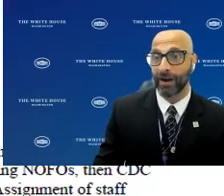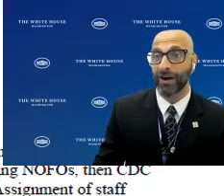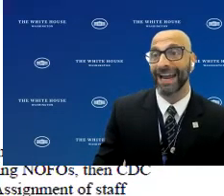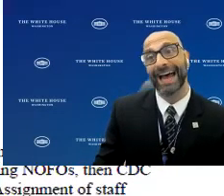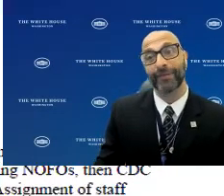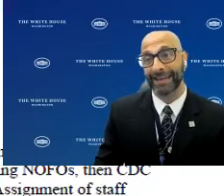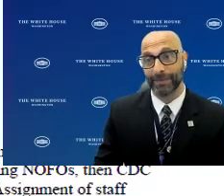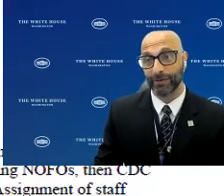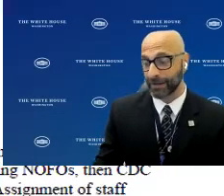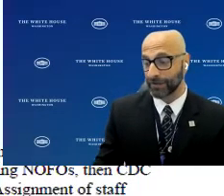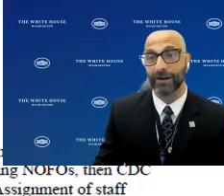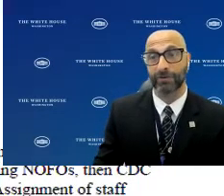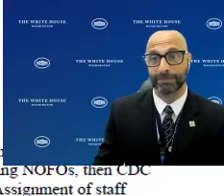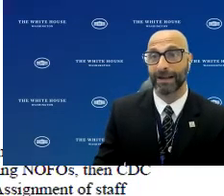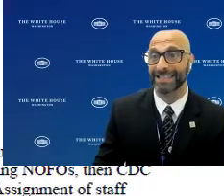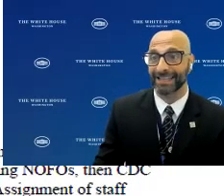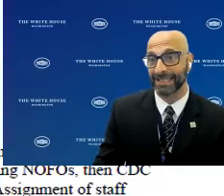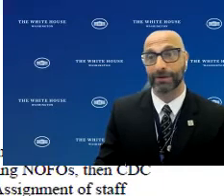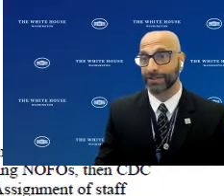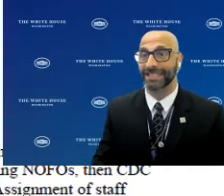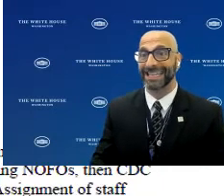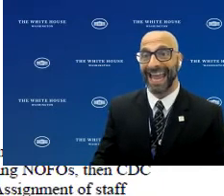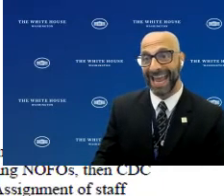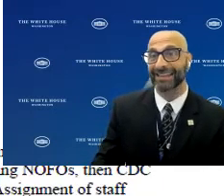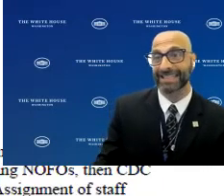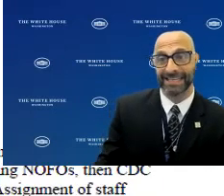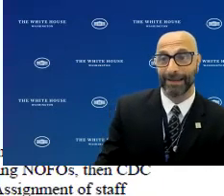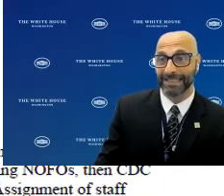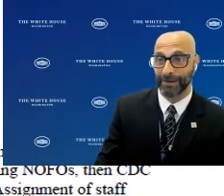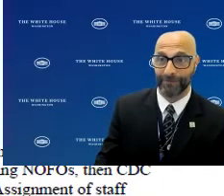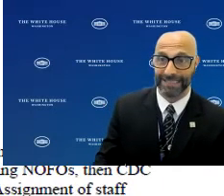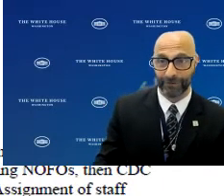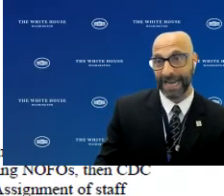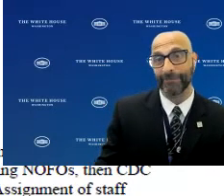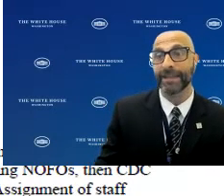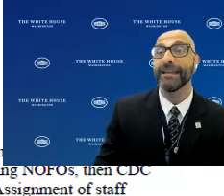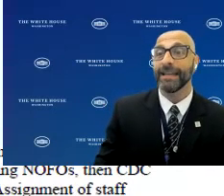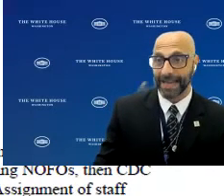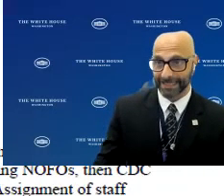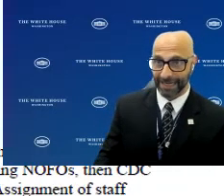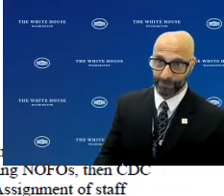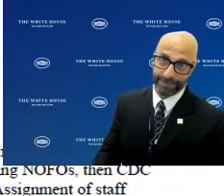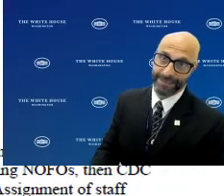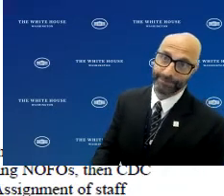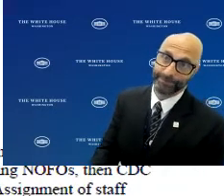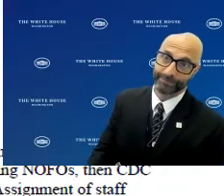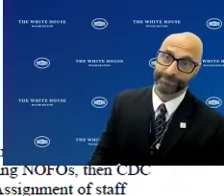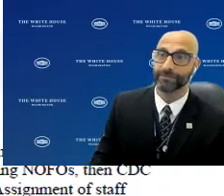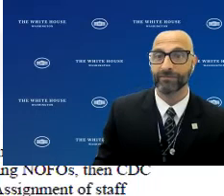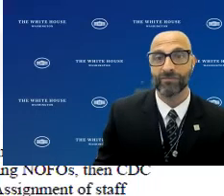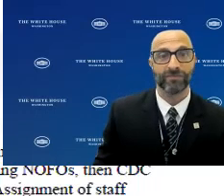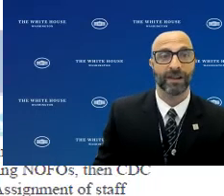how important they are and how they can be critical in our response to this emergency and the pandemics that we face every day. Next slide,